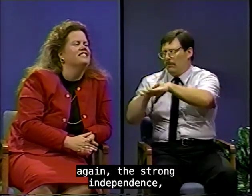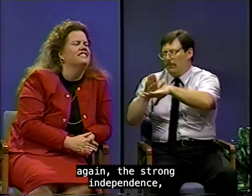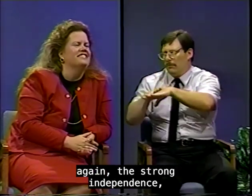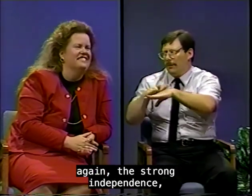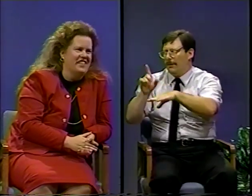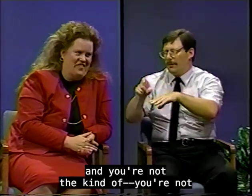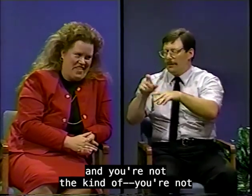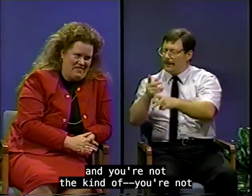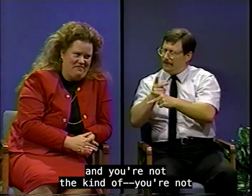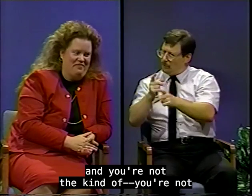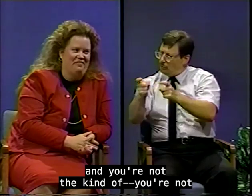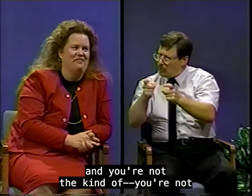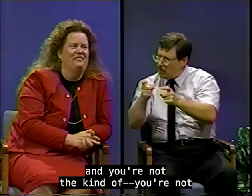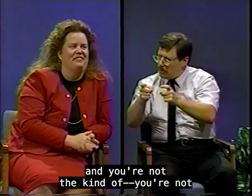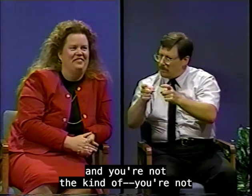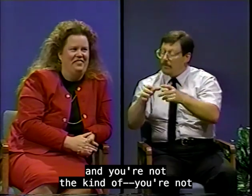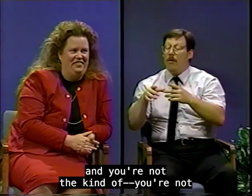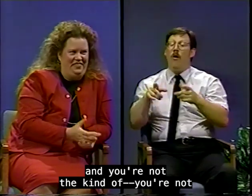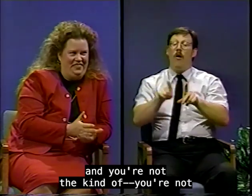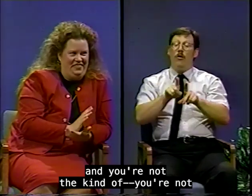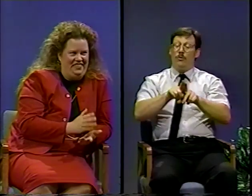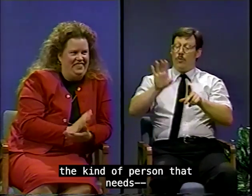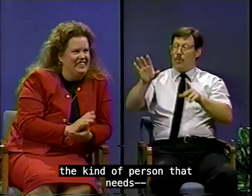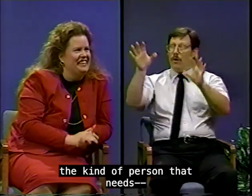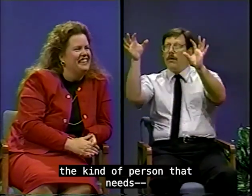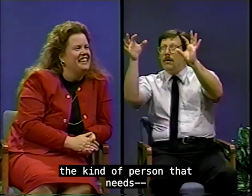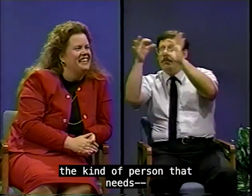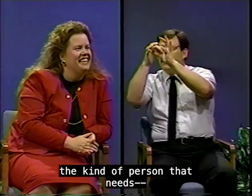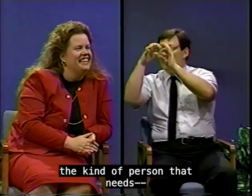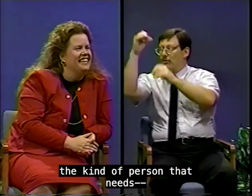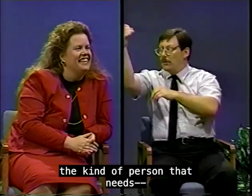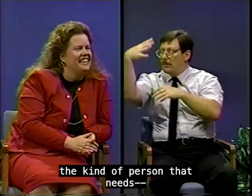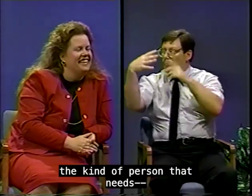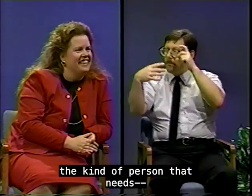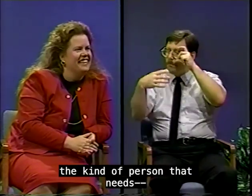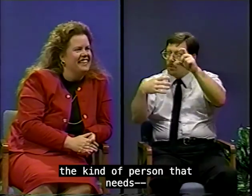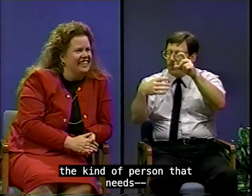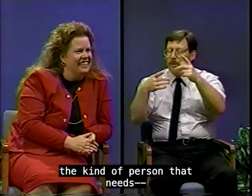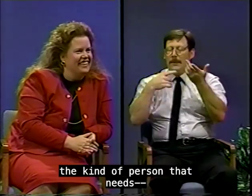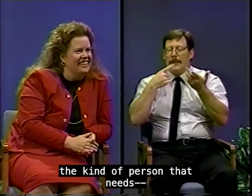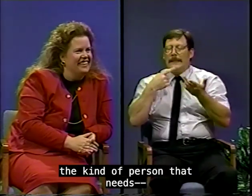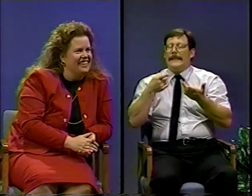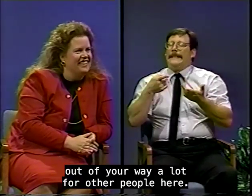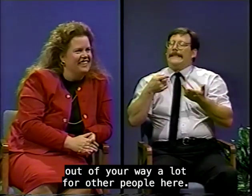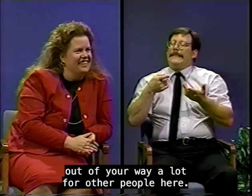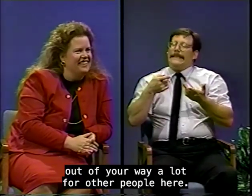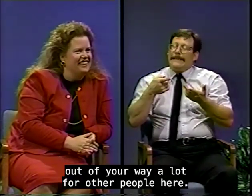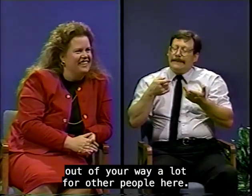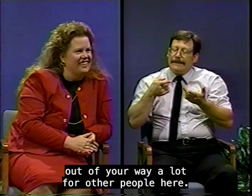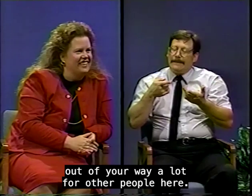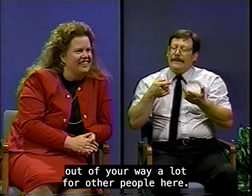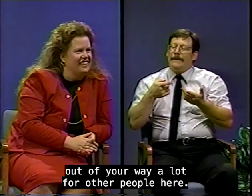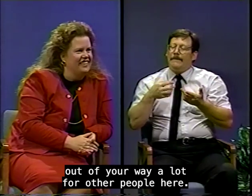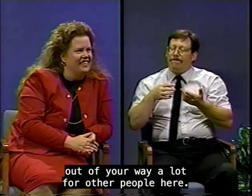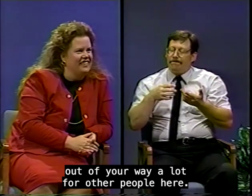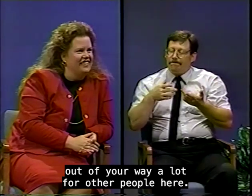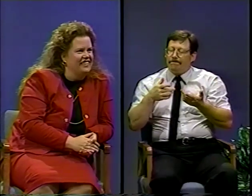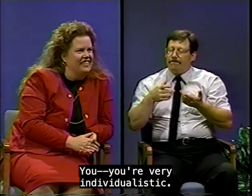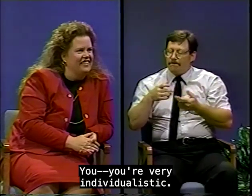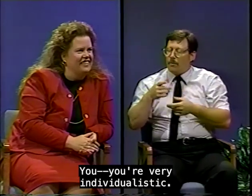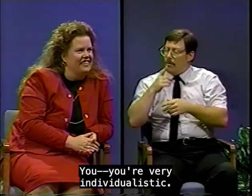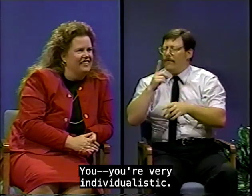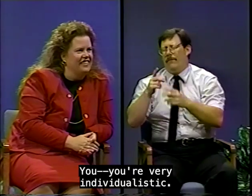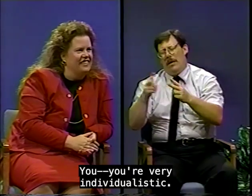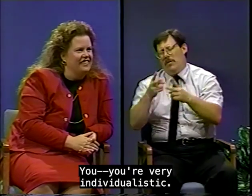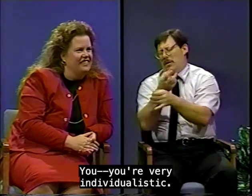strong independence, and you're not the kind of person that needs that needs to go out of your way a lot for other people